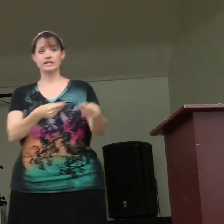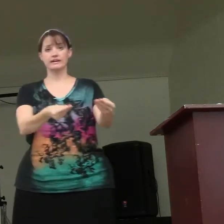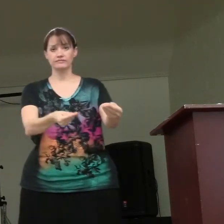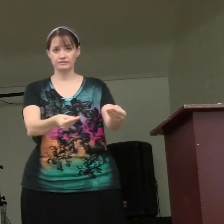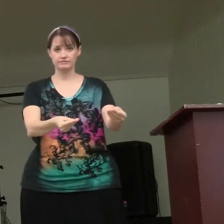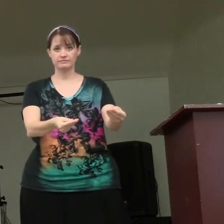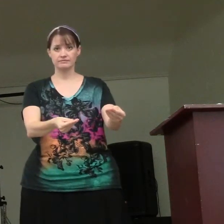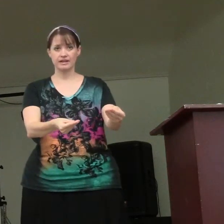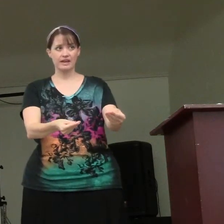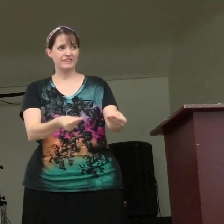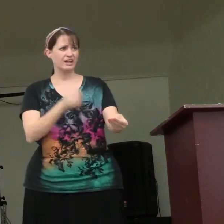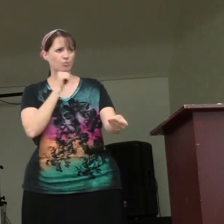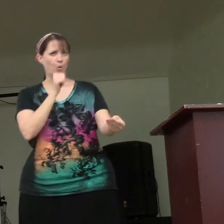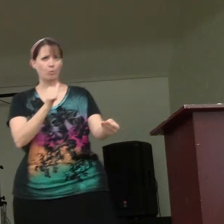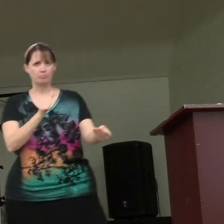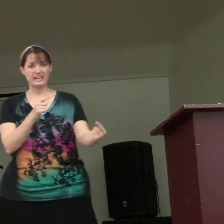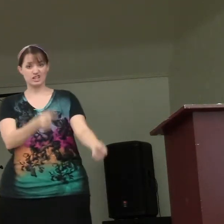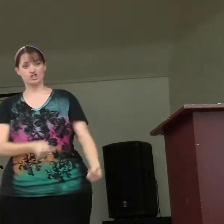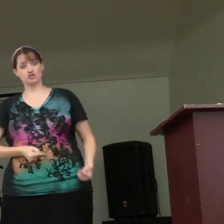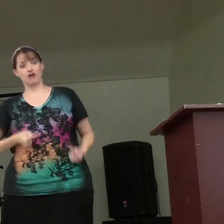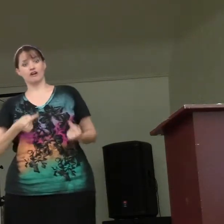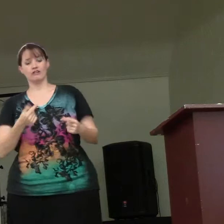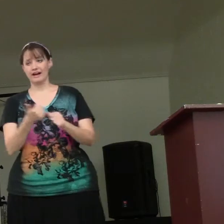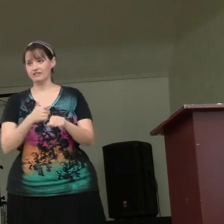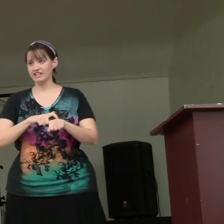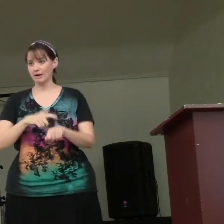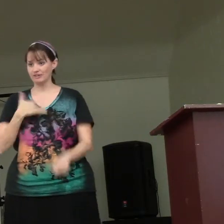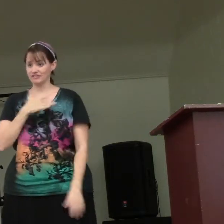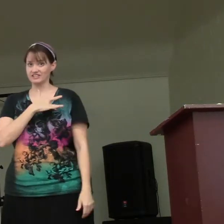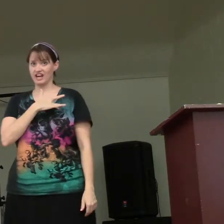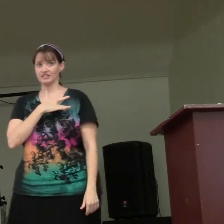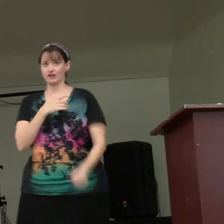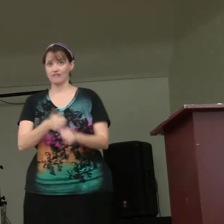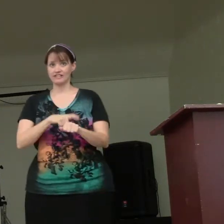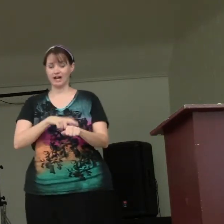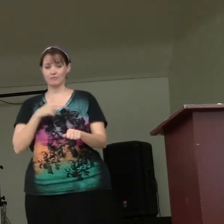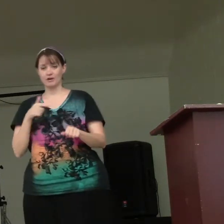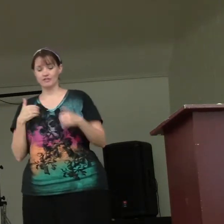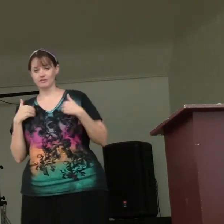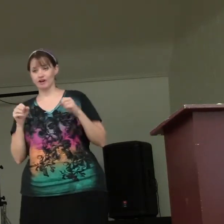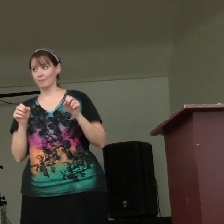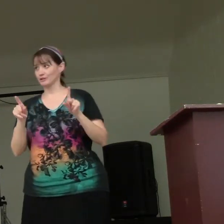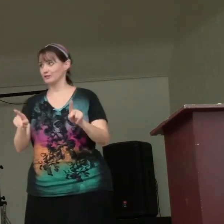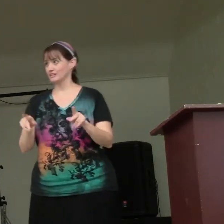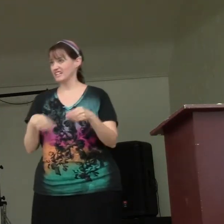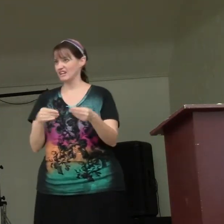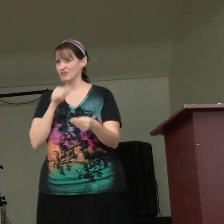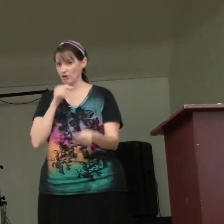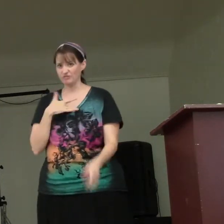give, that it won't be like a struggle every time we feel touched or every time there's an opportunity to give, we don't feel